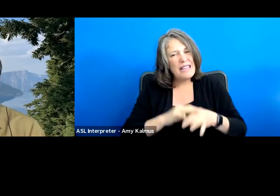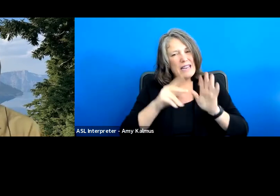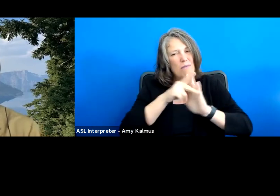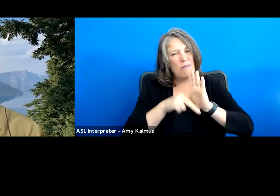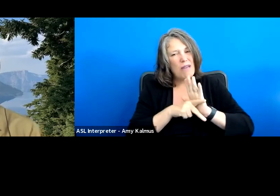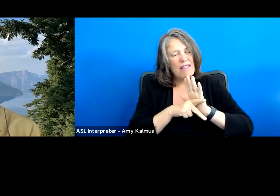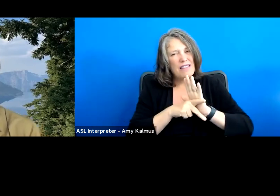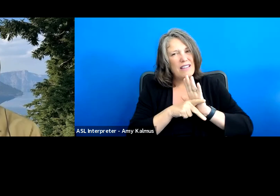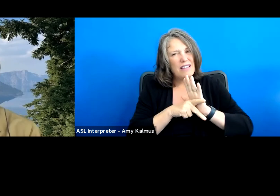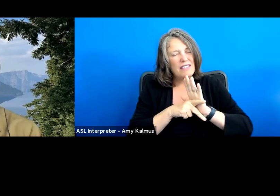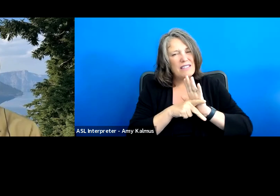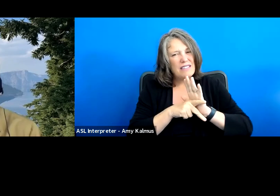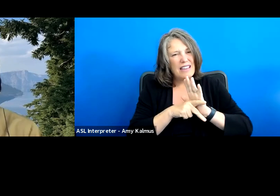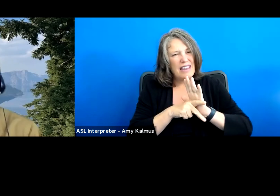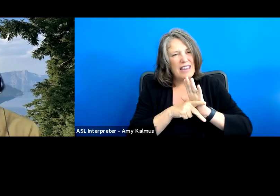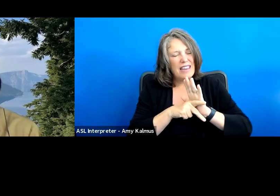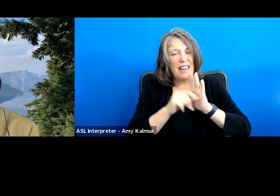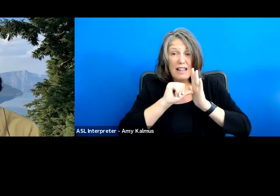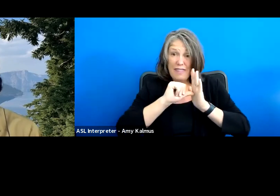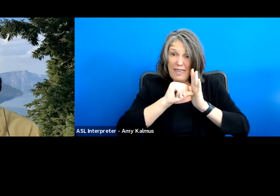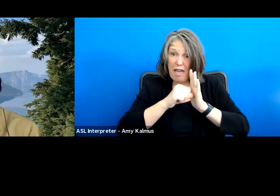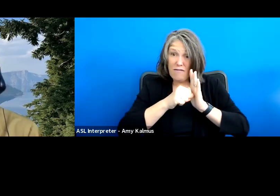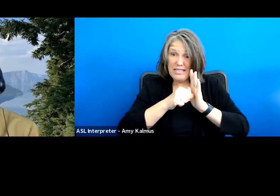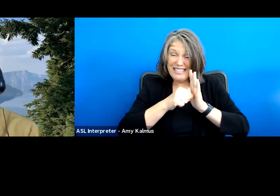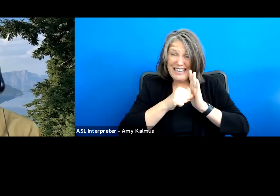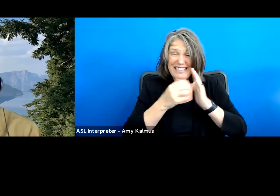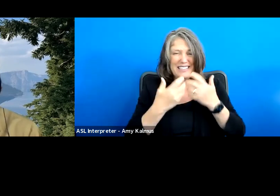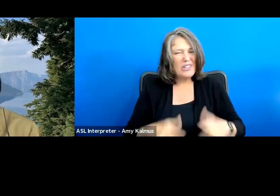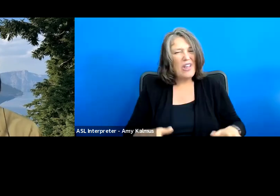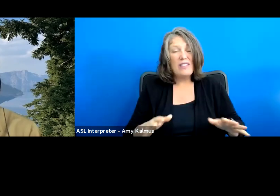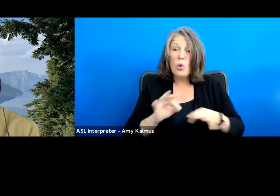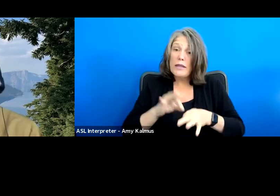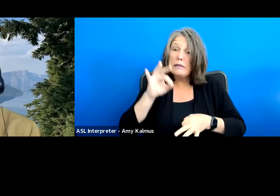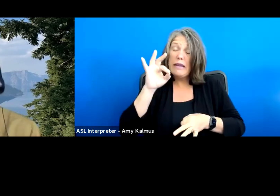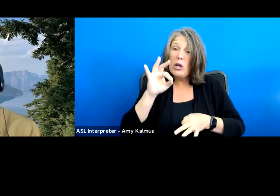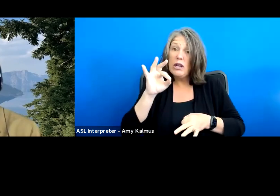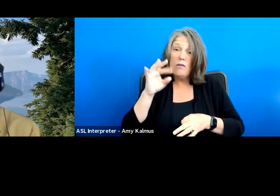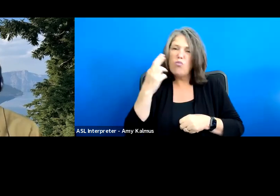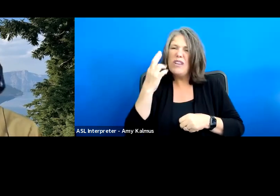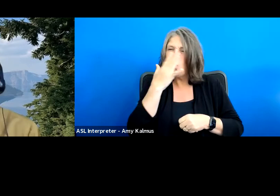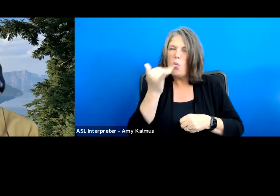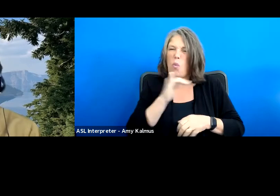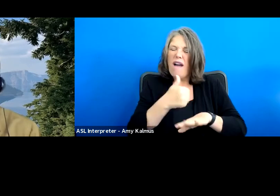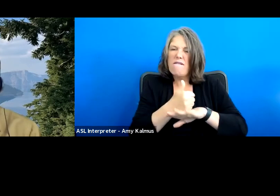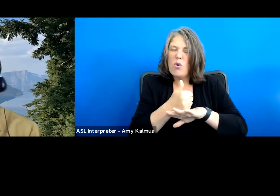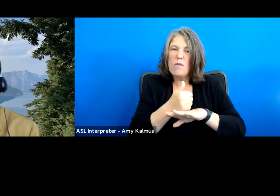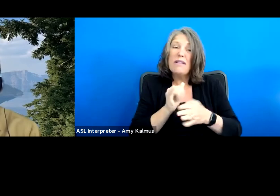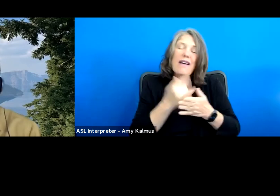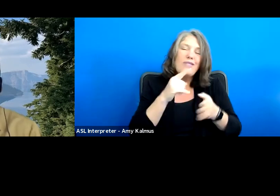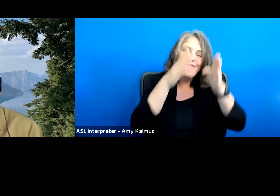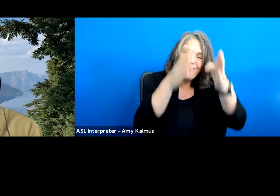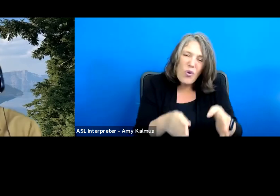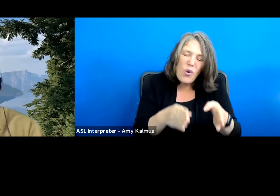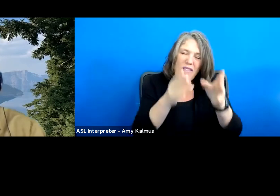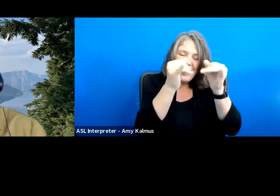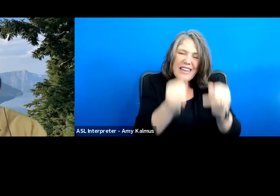policy has lost the emphasis or the spirit of the reason it was formed, which is the individual. And we've